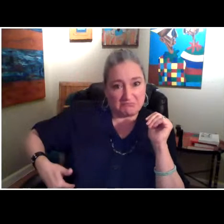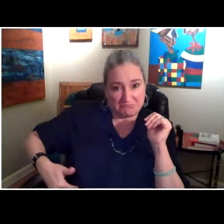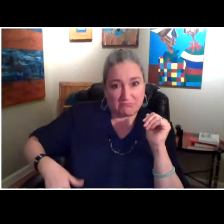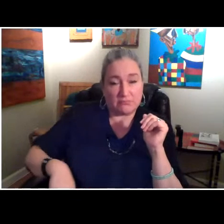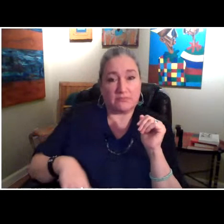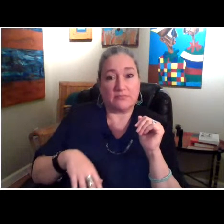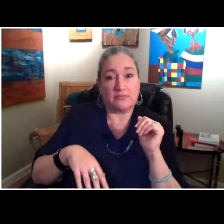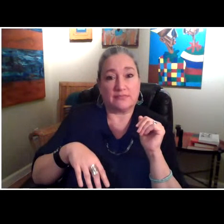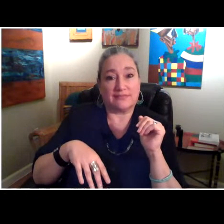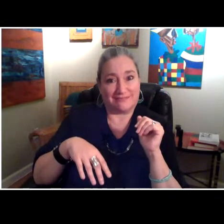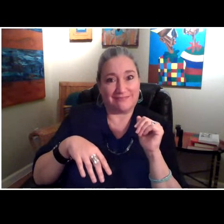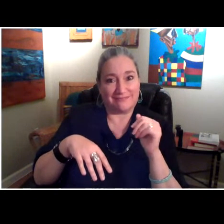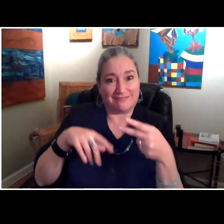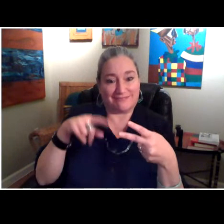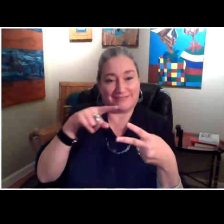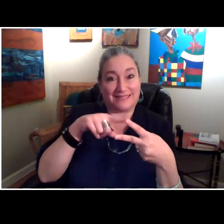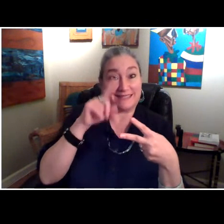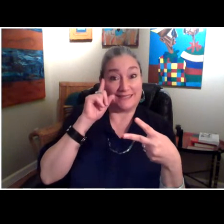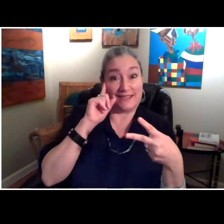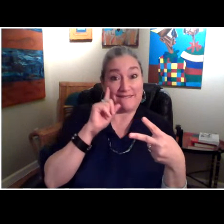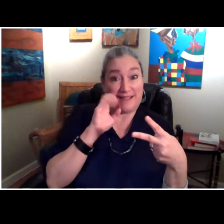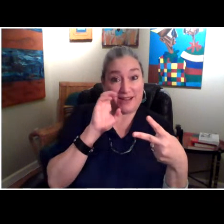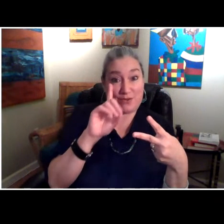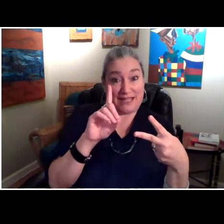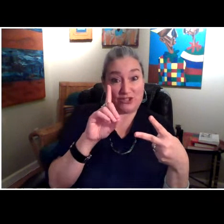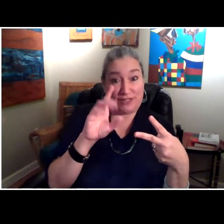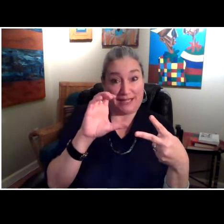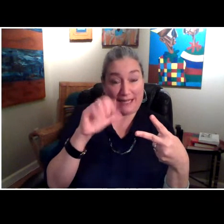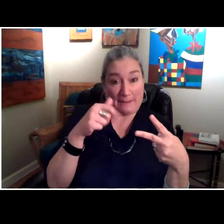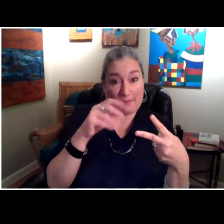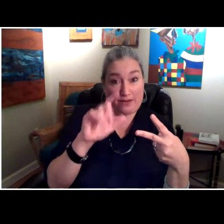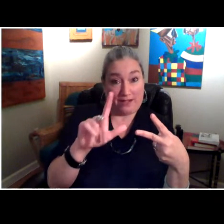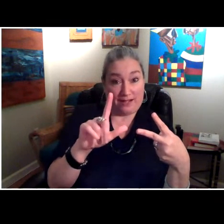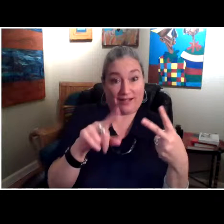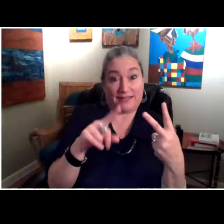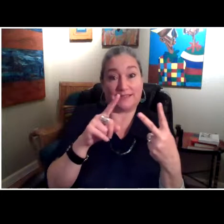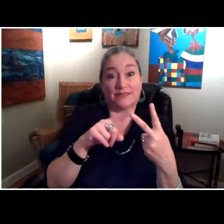Deaf educators' whole deaf child expertise,